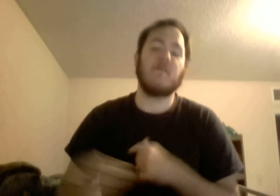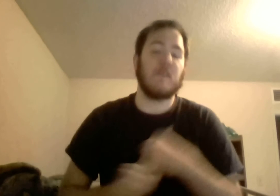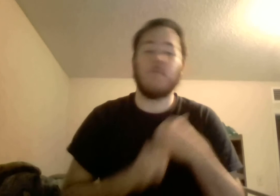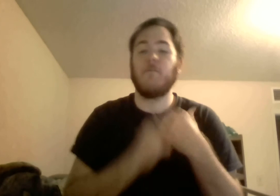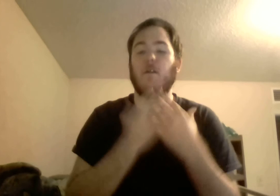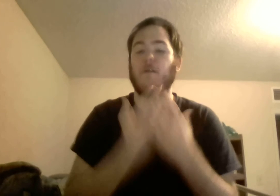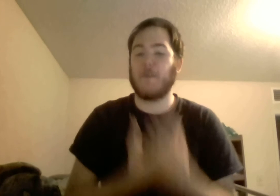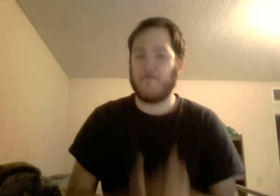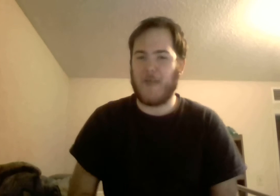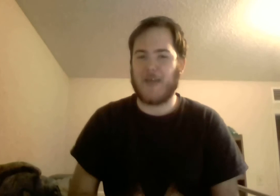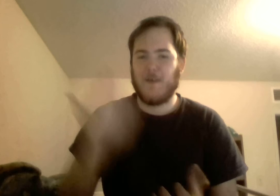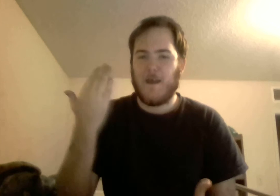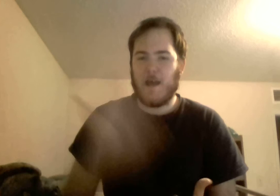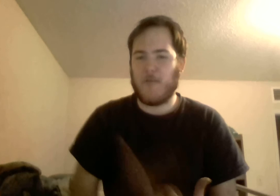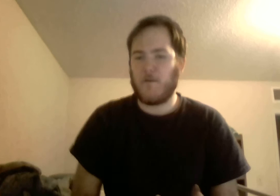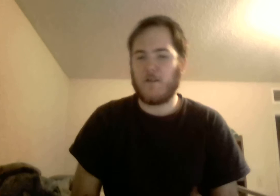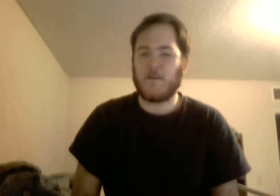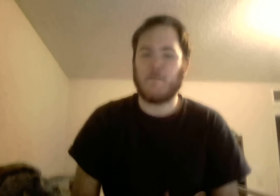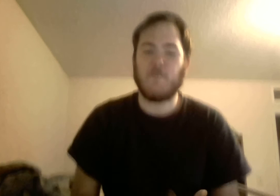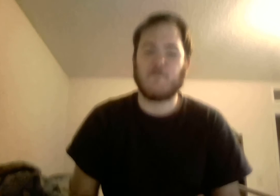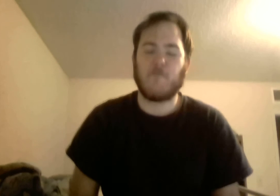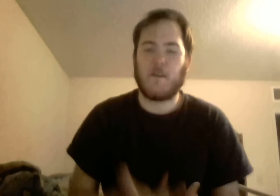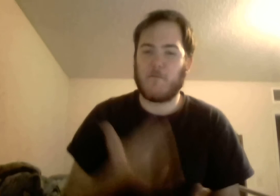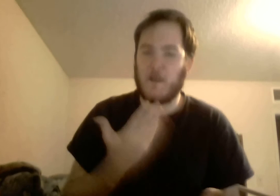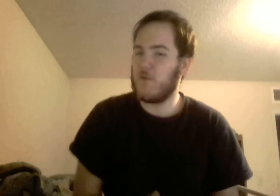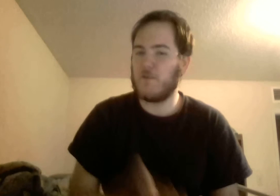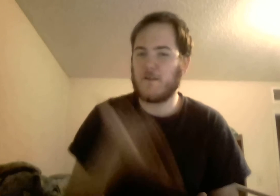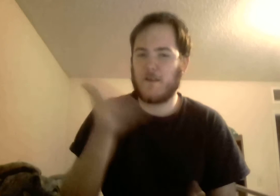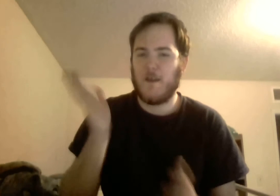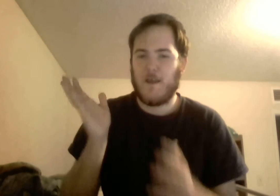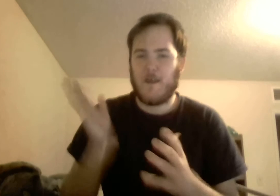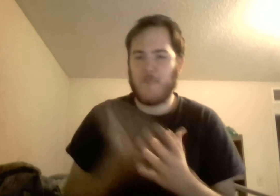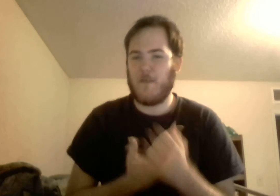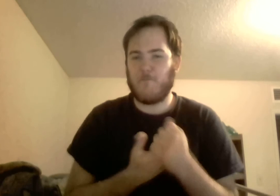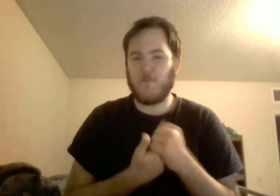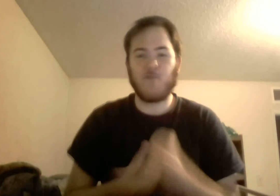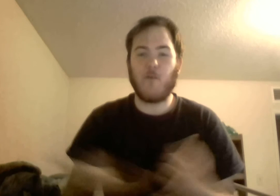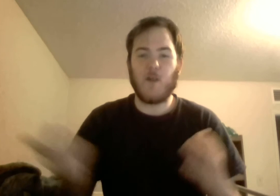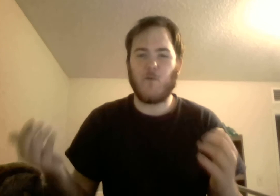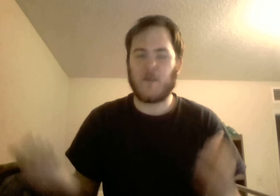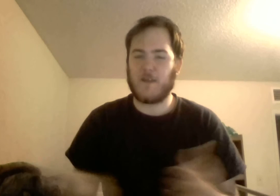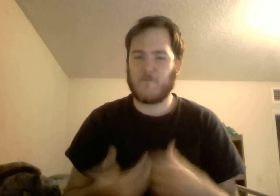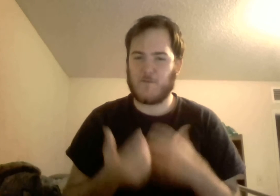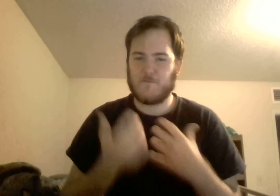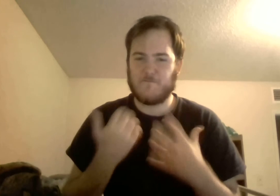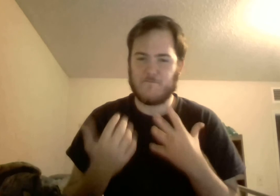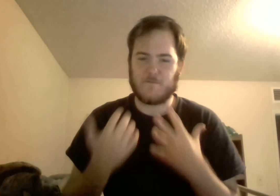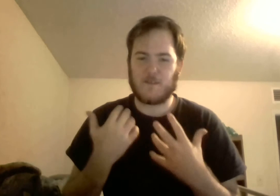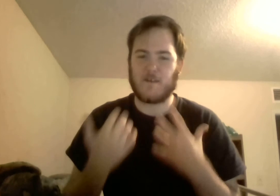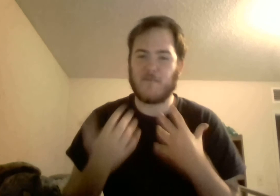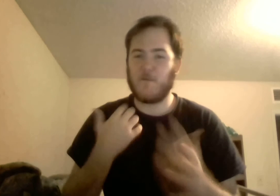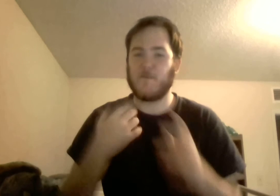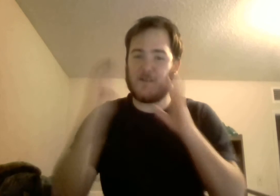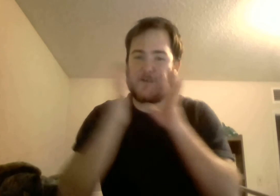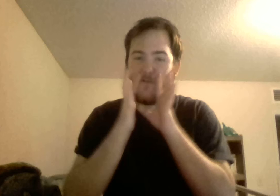we've seen. We spent a lot of time on that. And by a lot of time, the feature was edited by Chrysalis, and then push all the other villains except for.